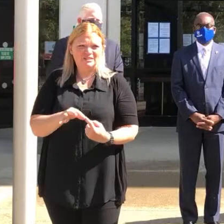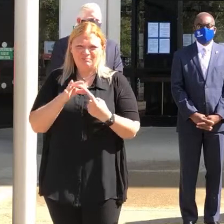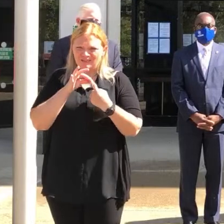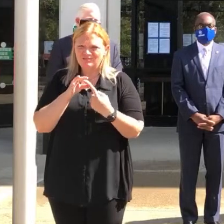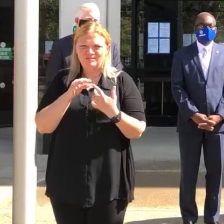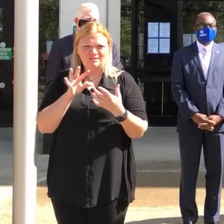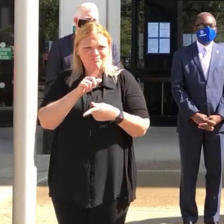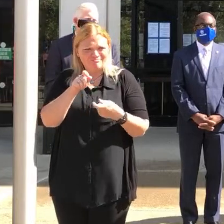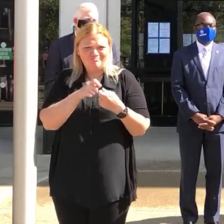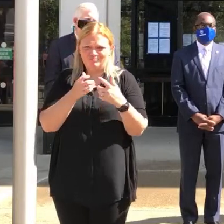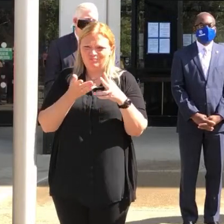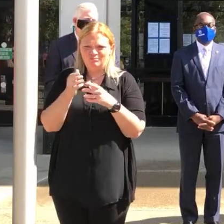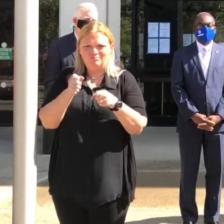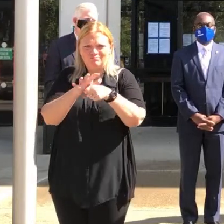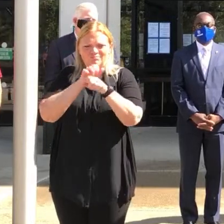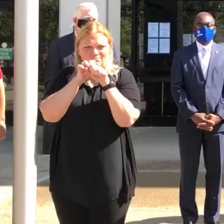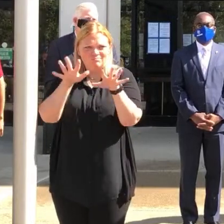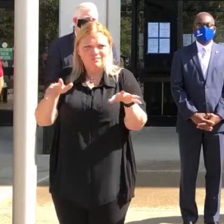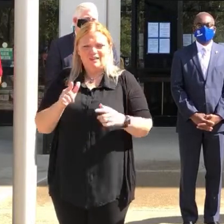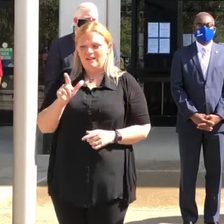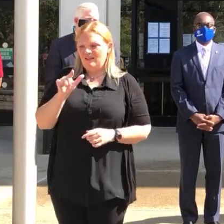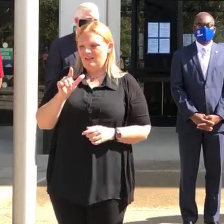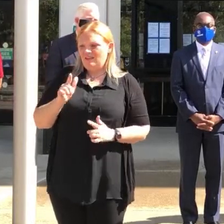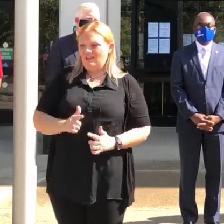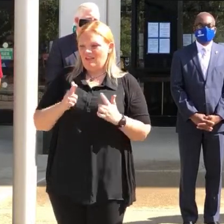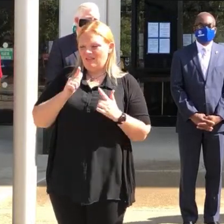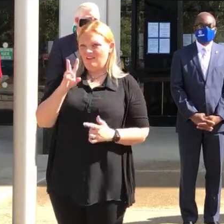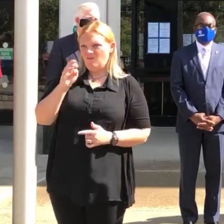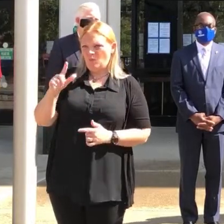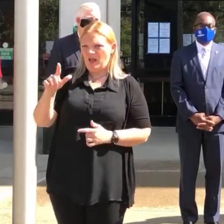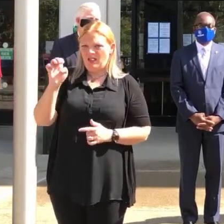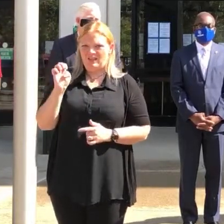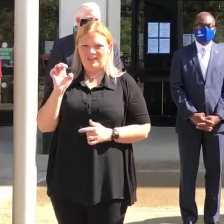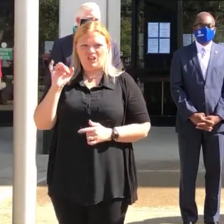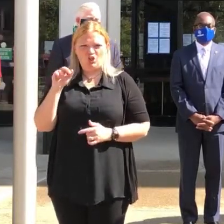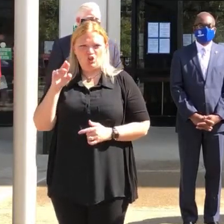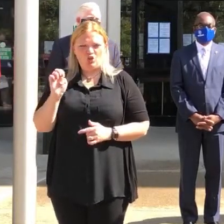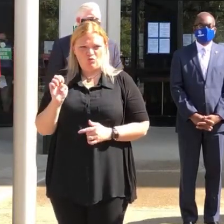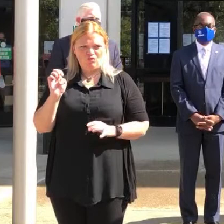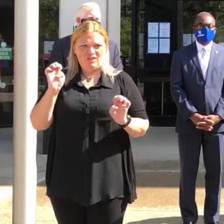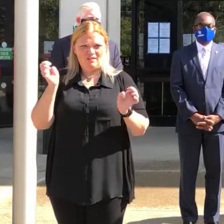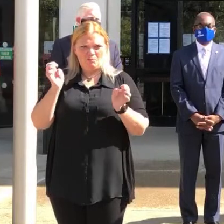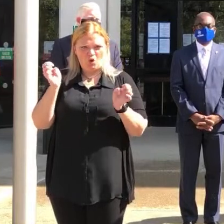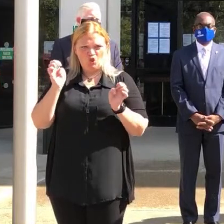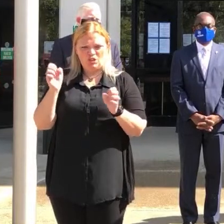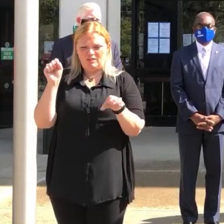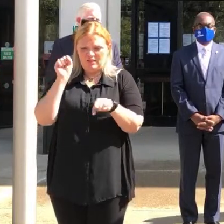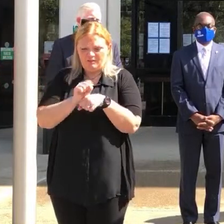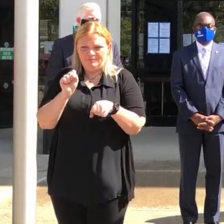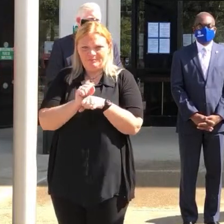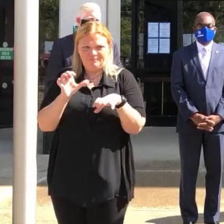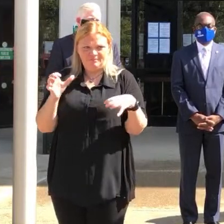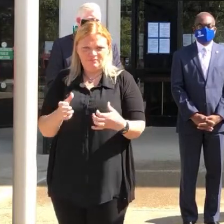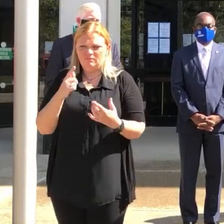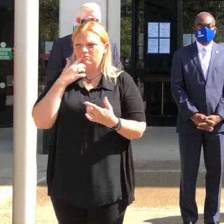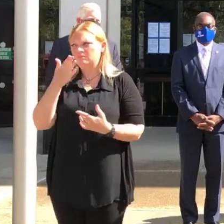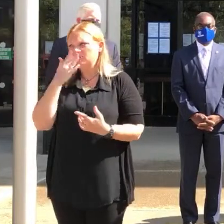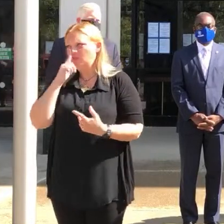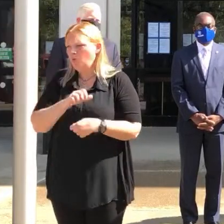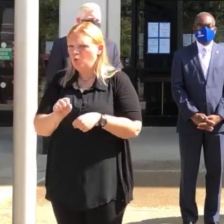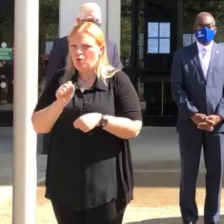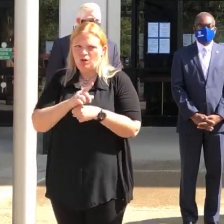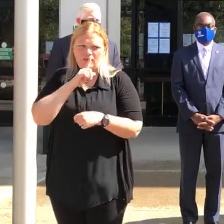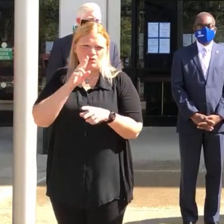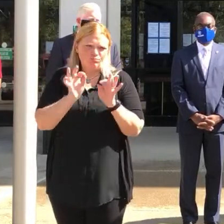the pandemic. The Live Well Erie Emergency Task Force, thank you for working on this initiative, which is so vital to supporting